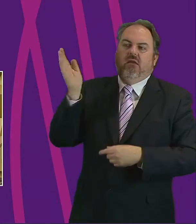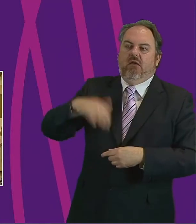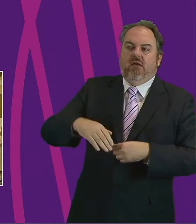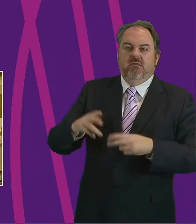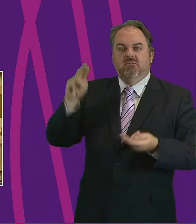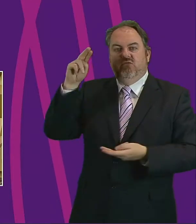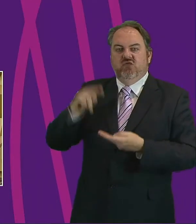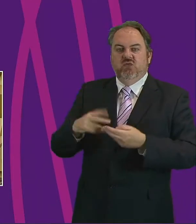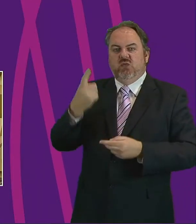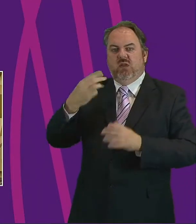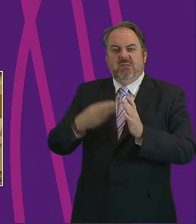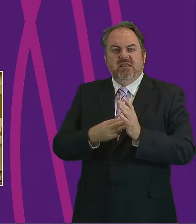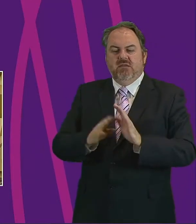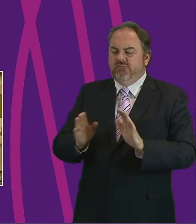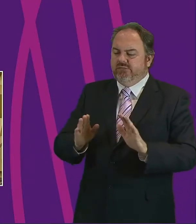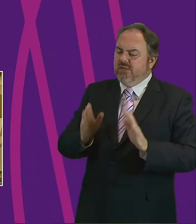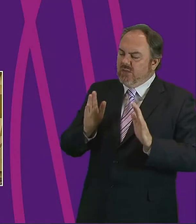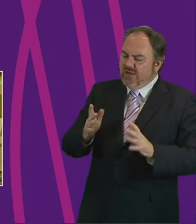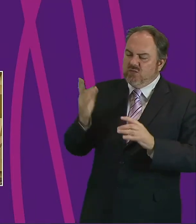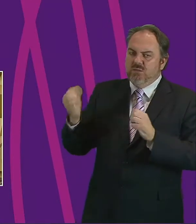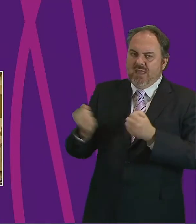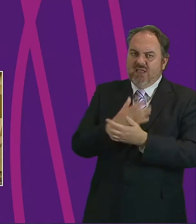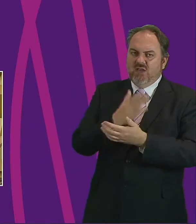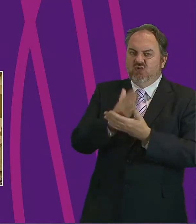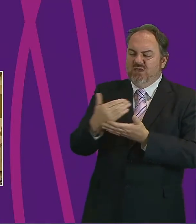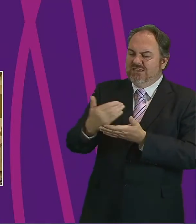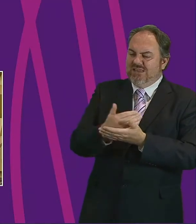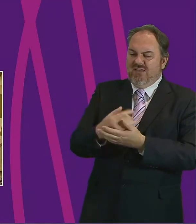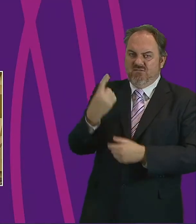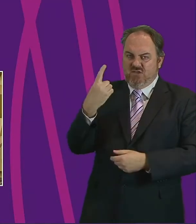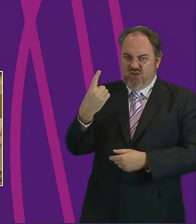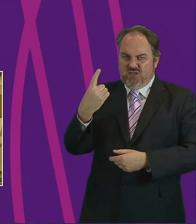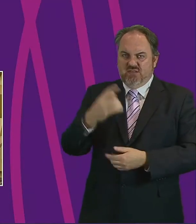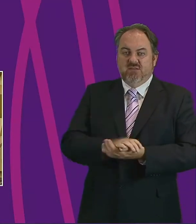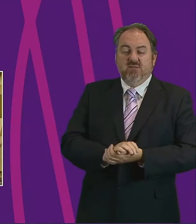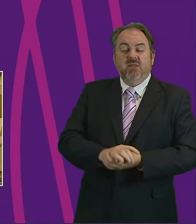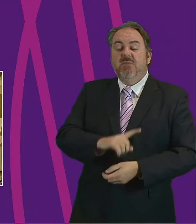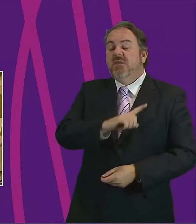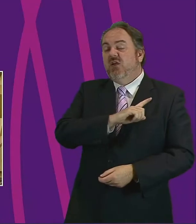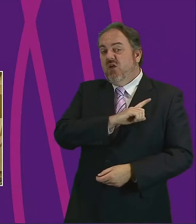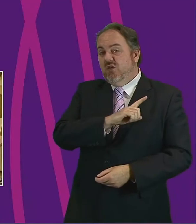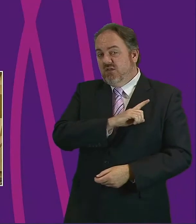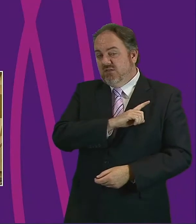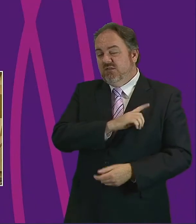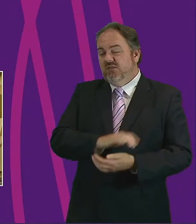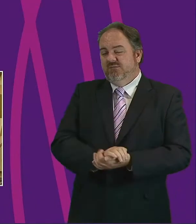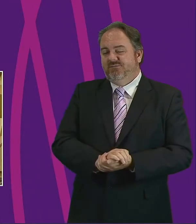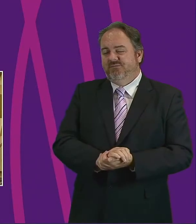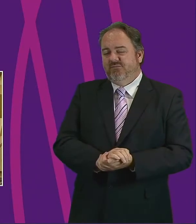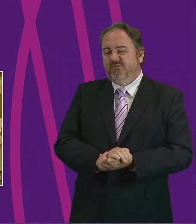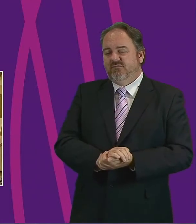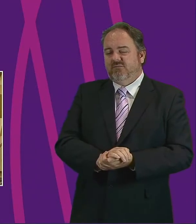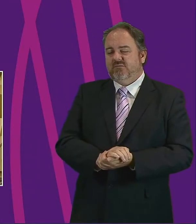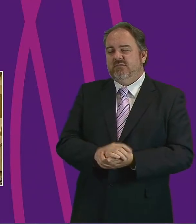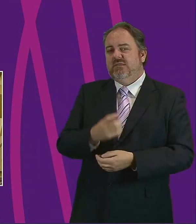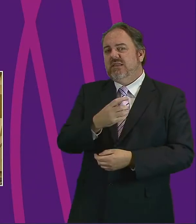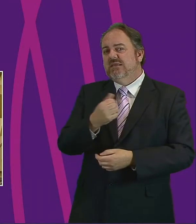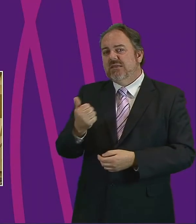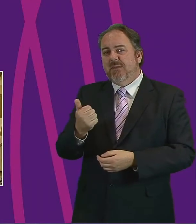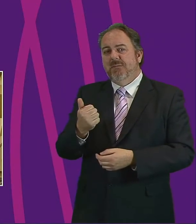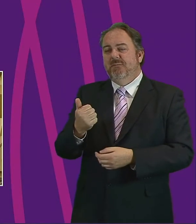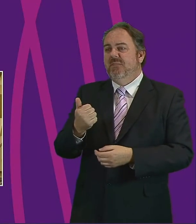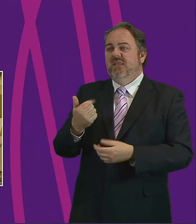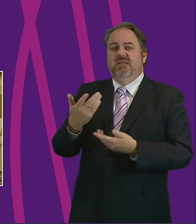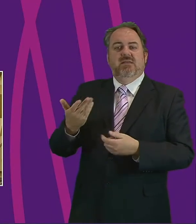a way that is unsafe. And one of the hard parts at the heart of this is that some of the settings, the economic